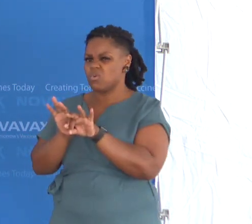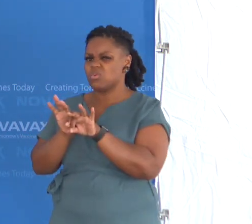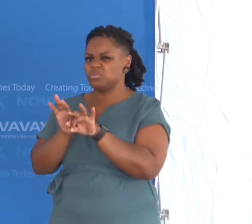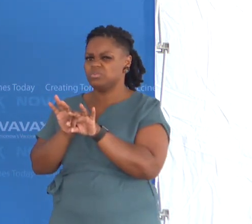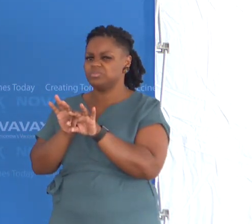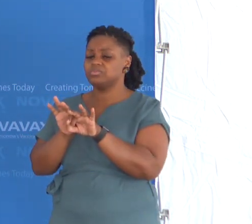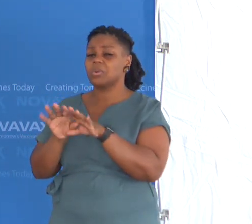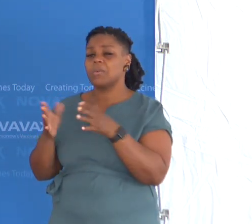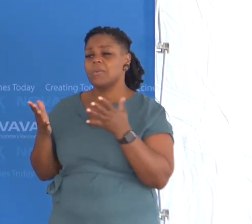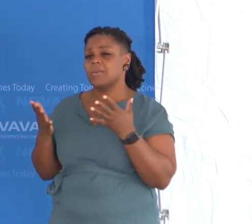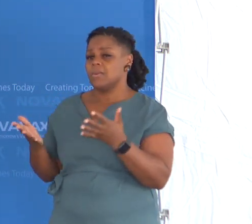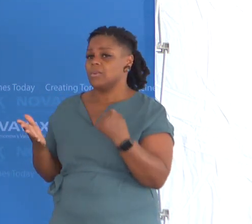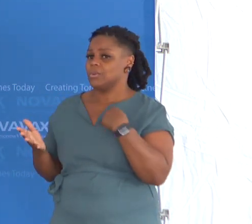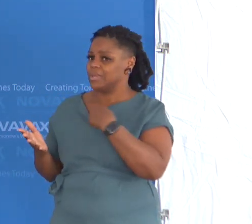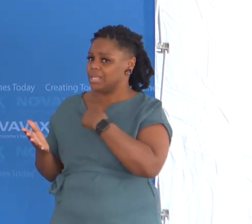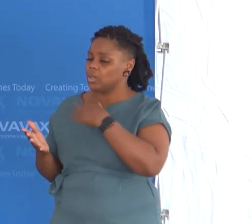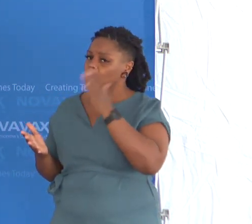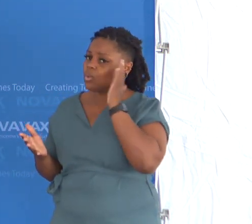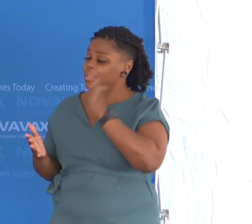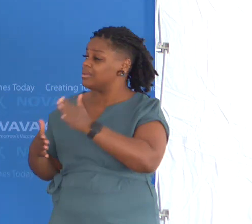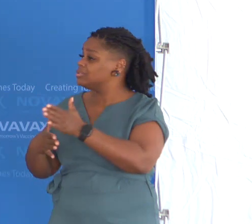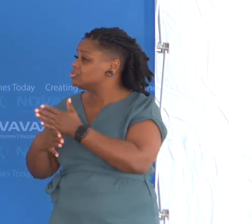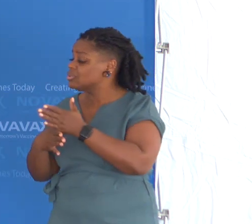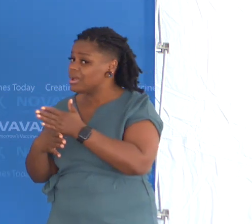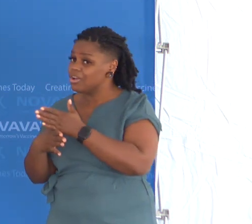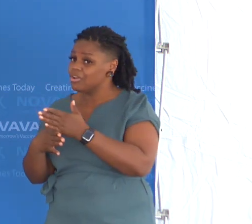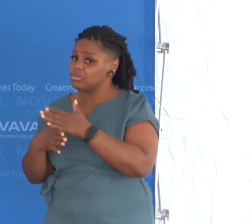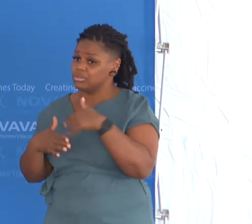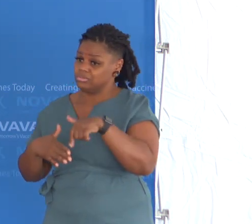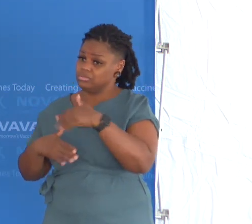results. But we will share protocols.